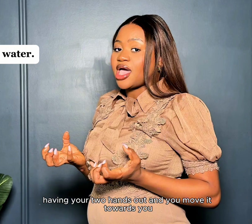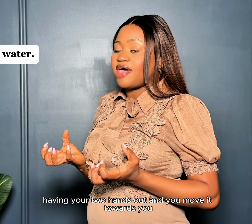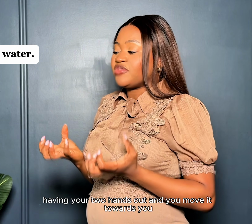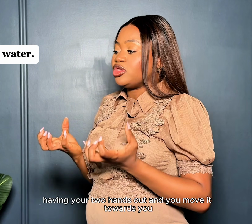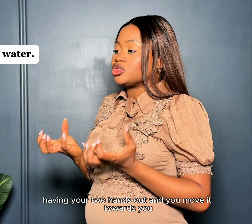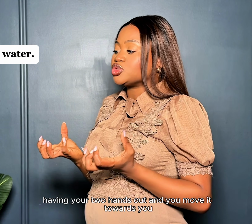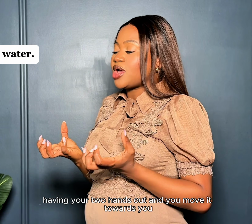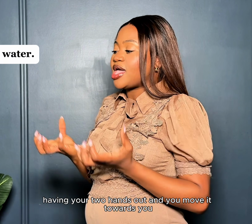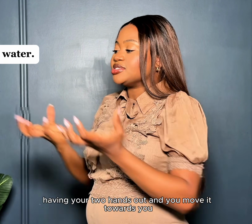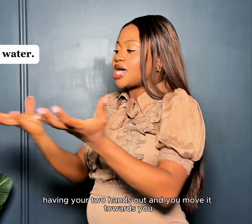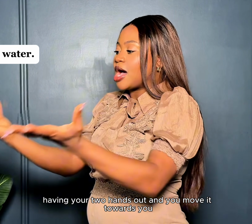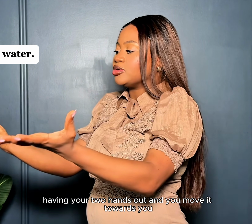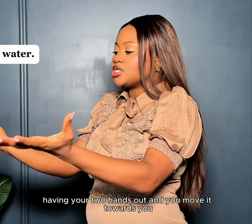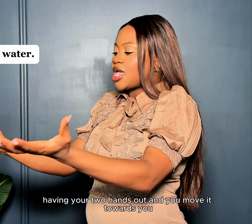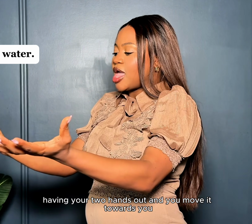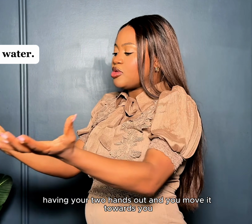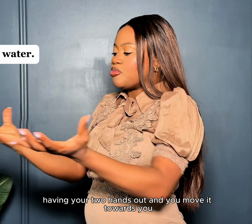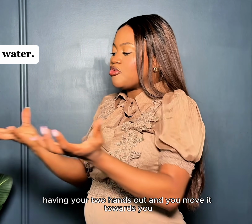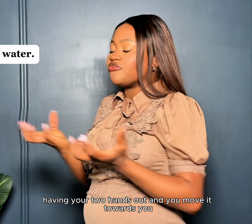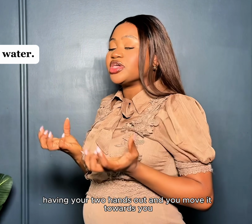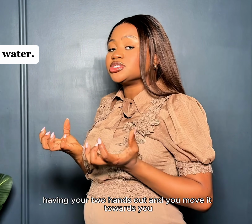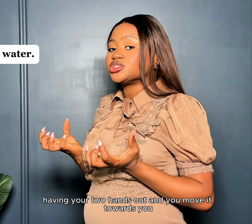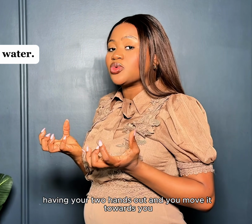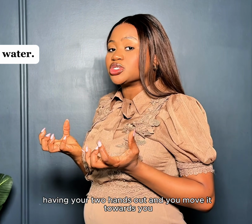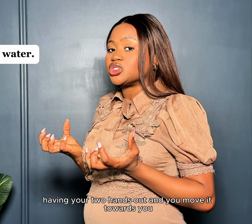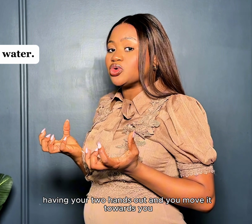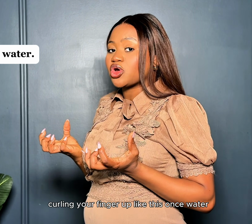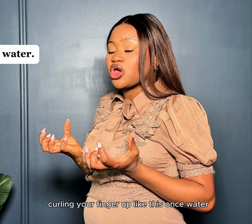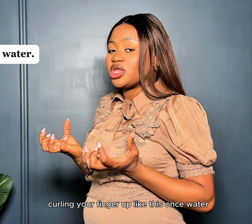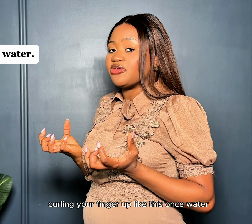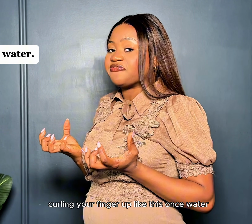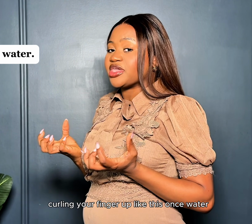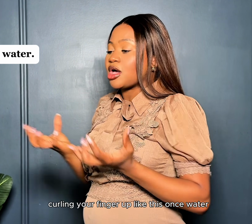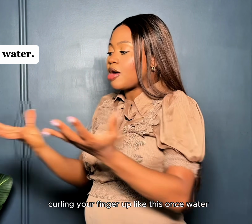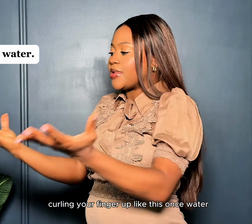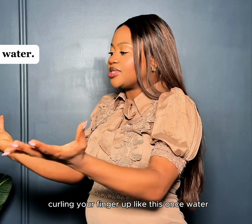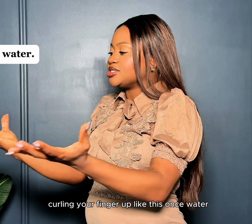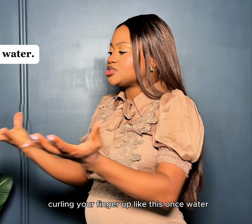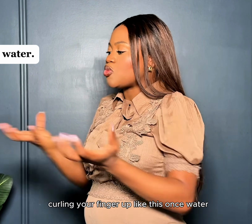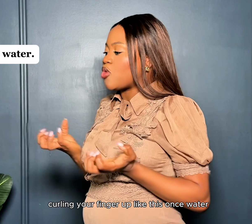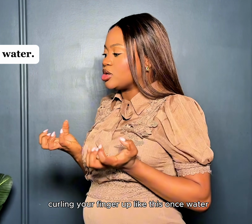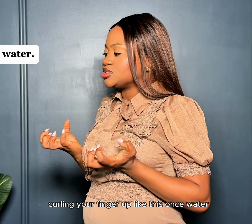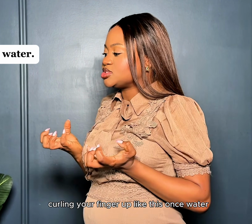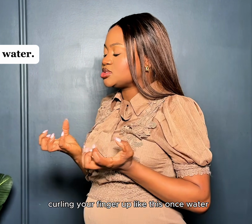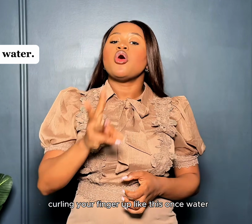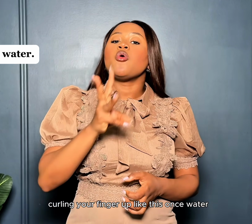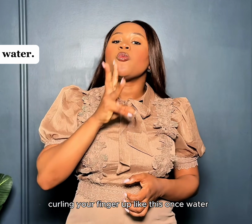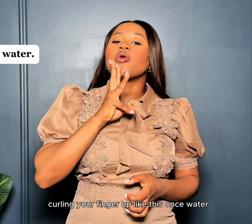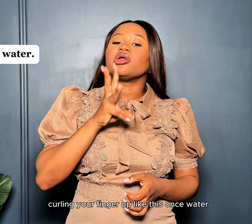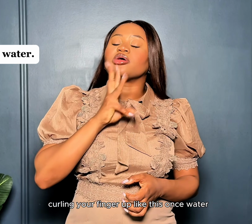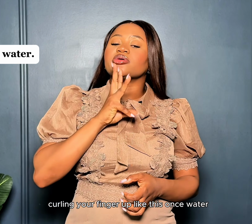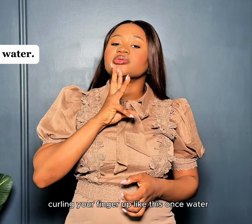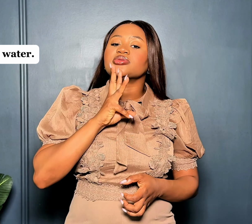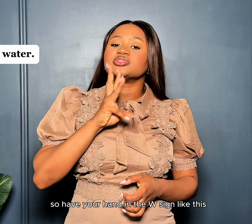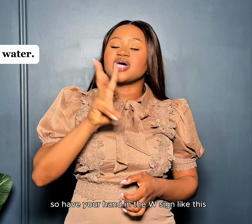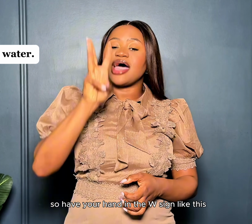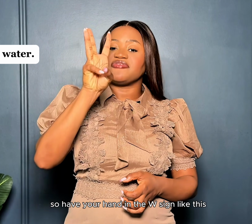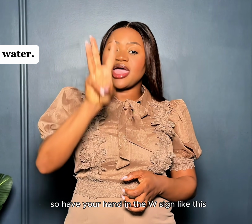having your two hands out and you move it towards you, curling your finger up like this, wants water. So have your hand